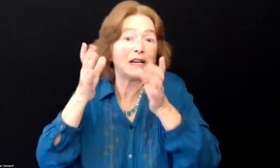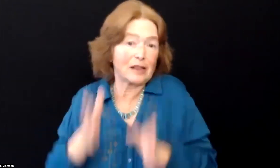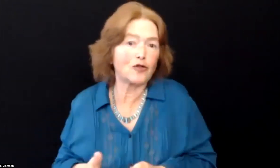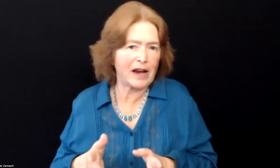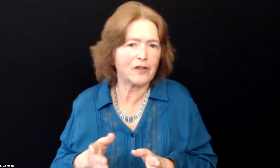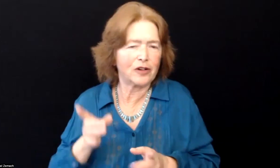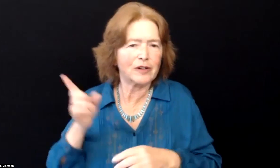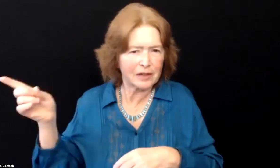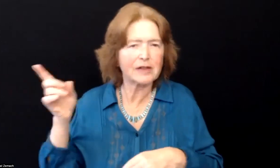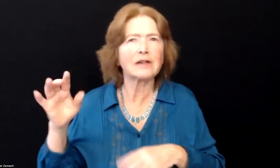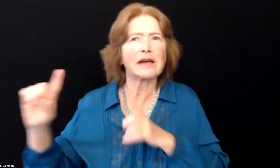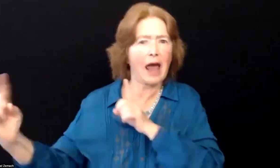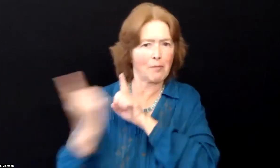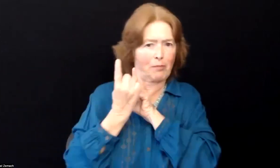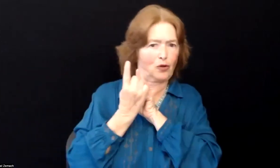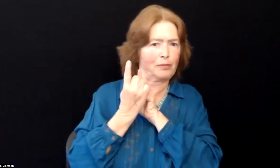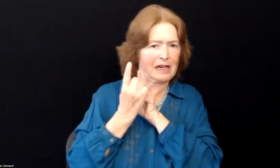administrator that I